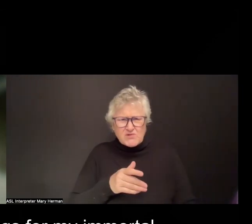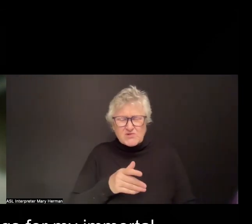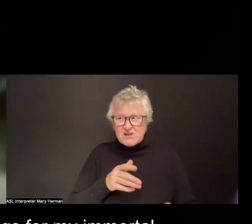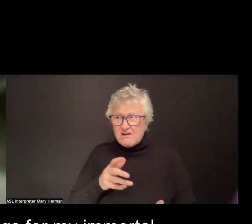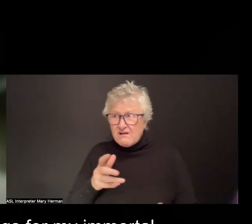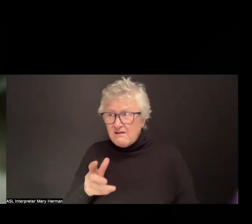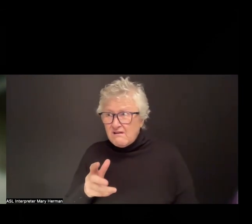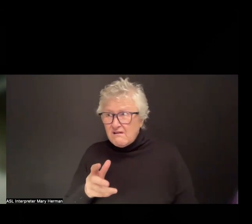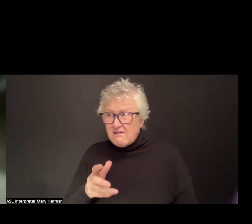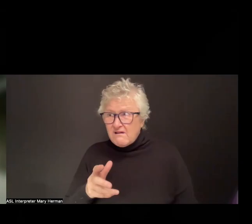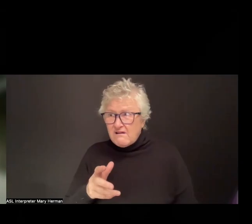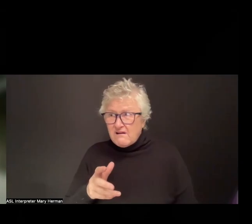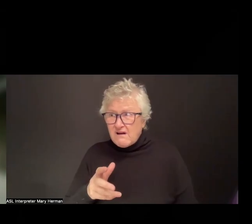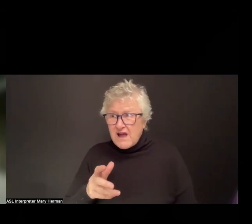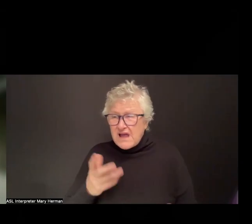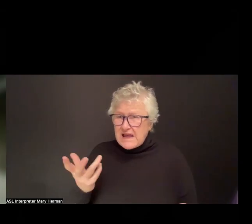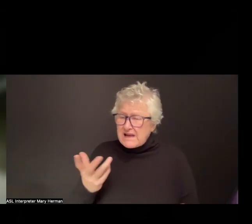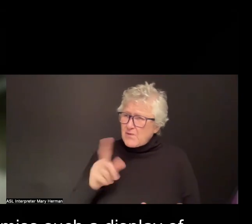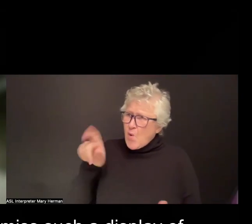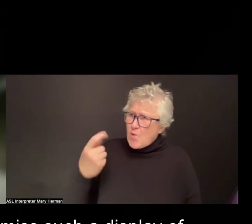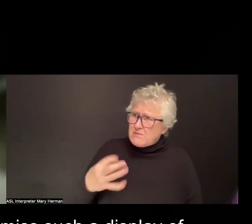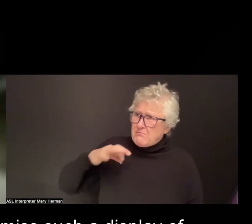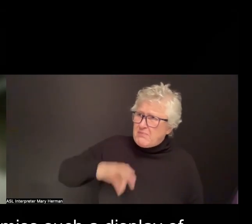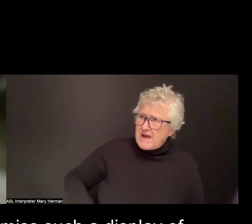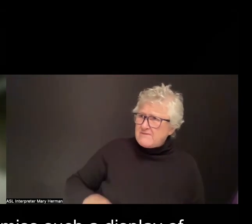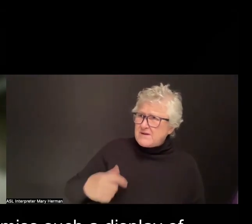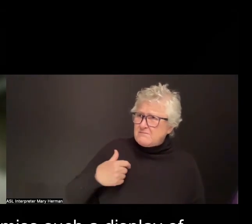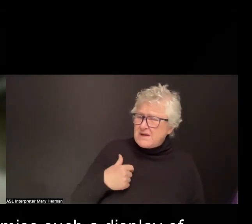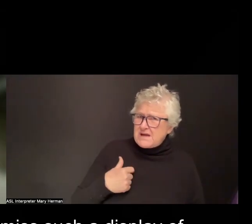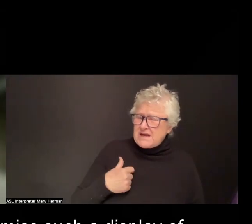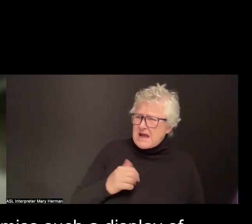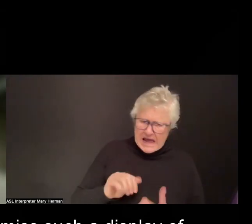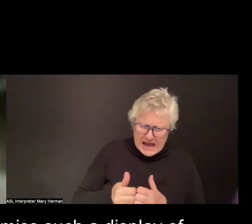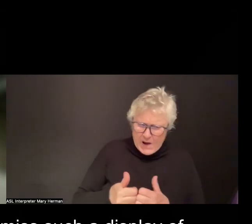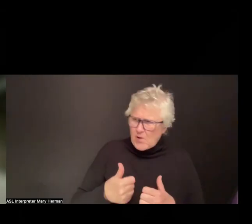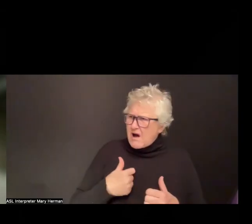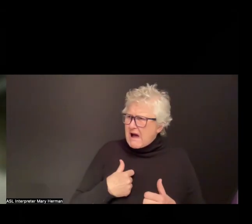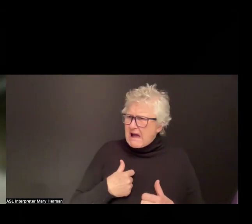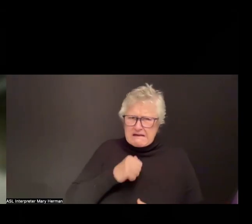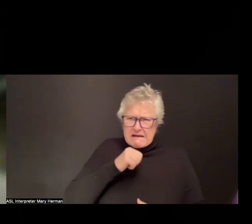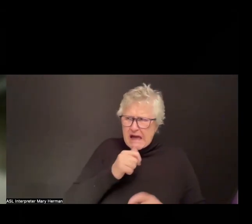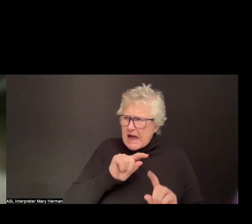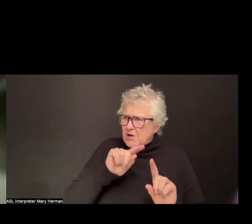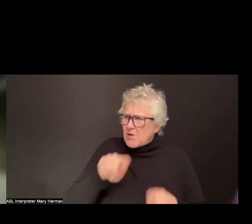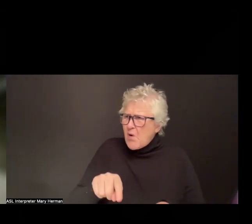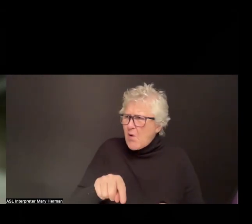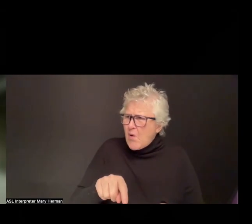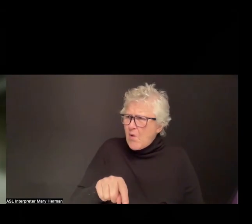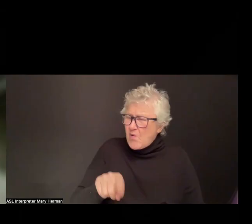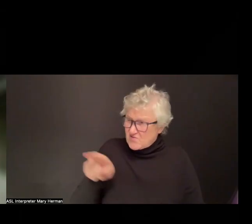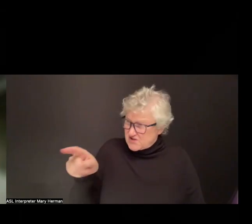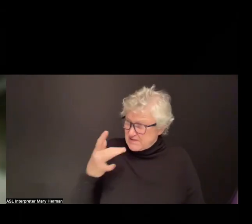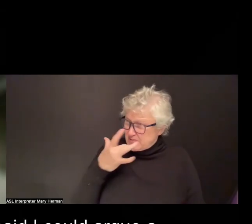for my immortal soul. How could I not go? Would she have me miss such a display of God's goodness? Would she have me stay a